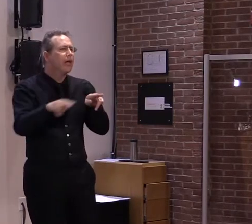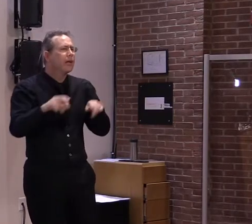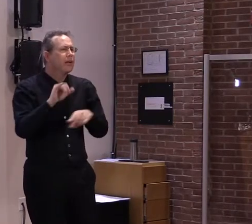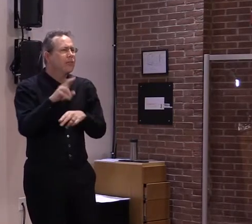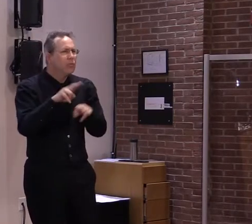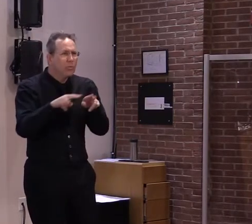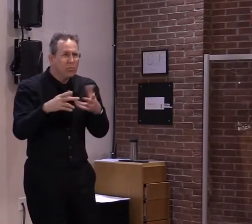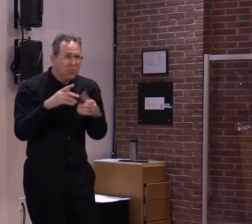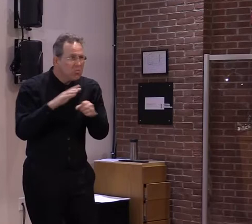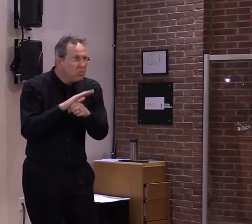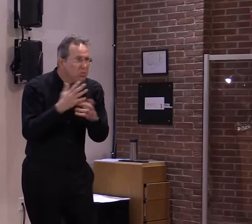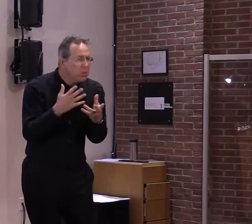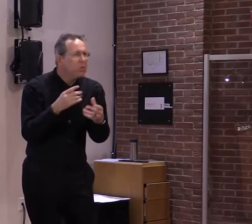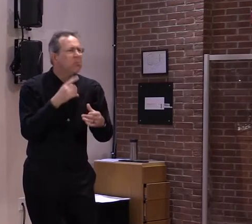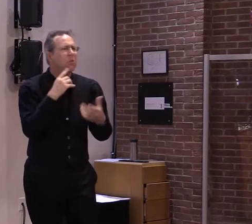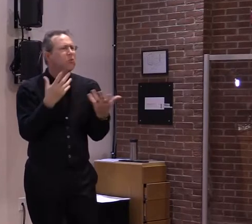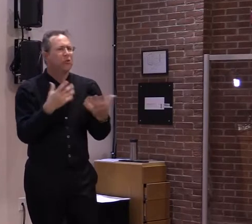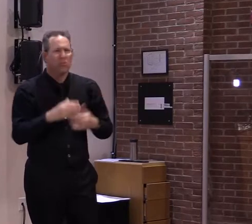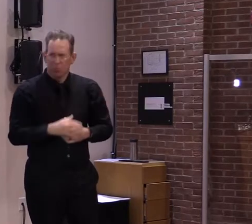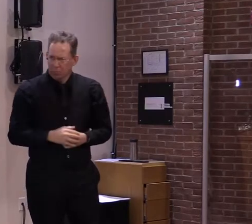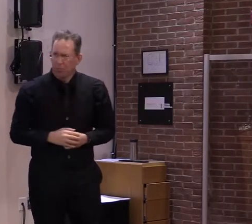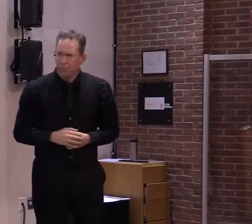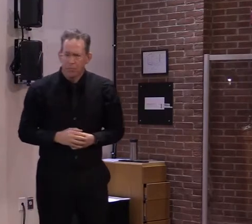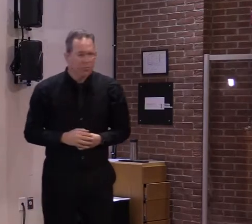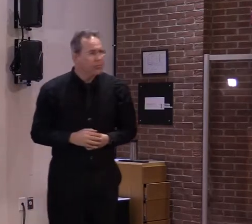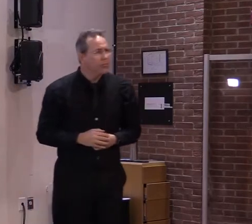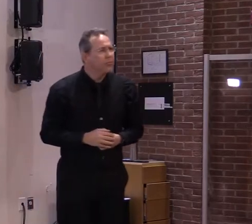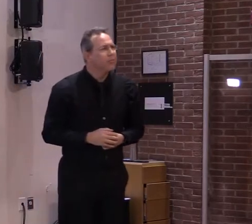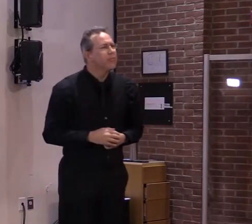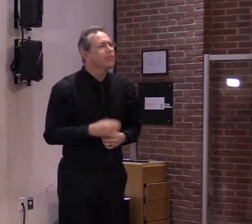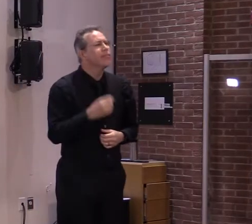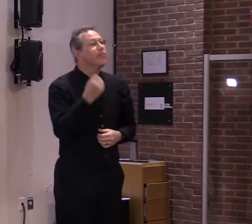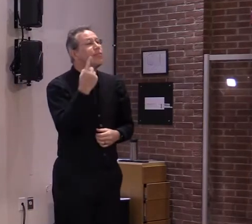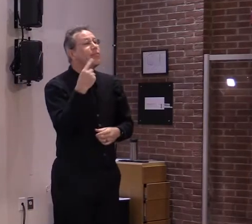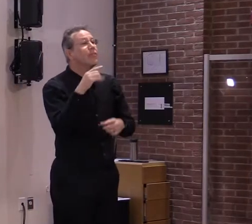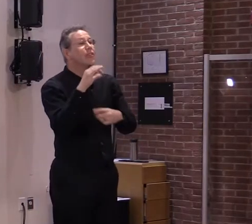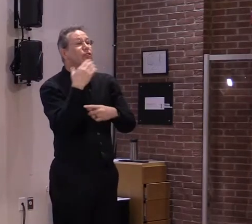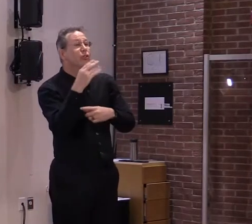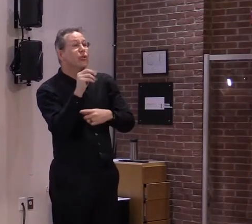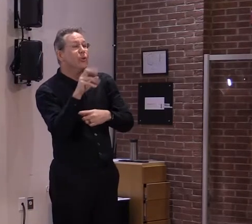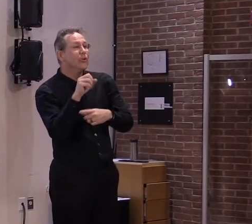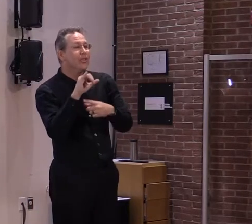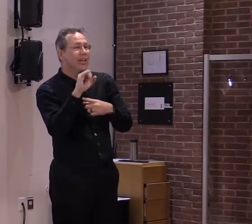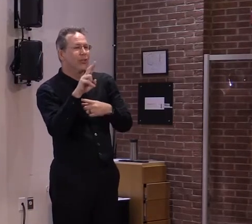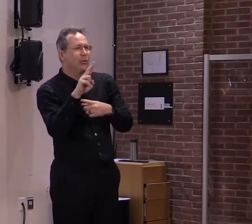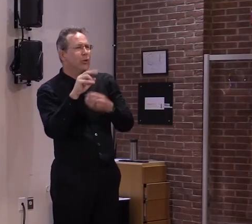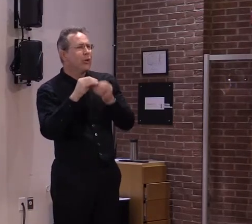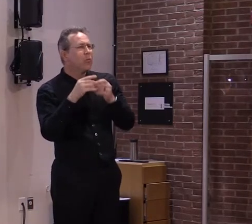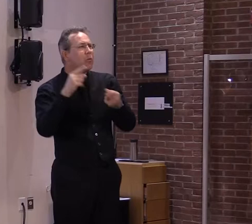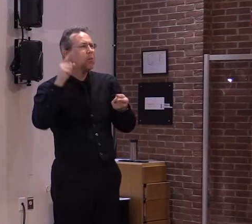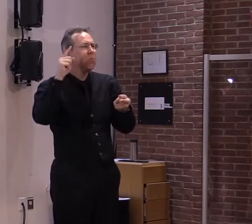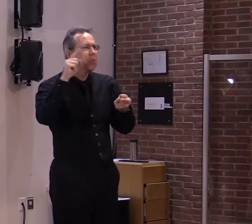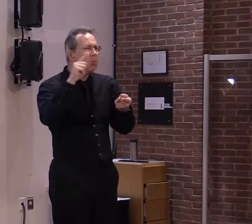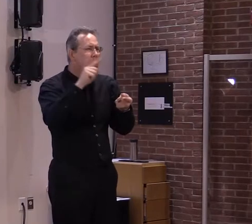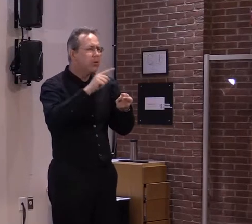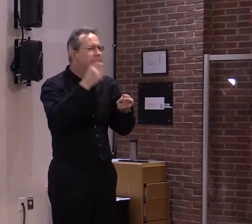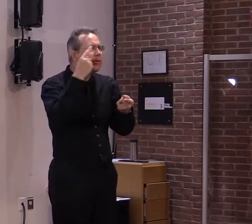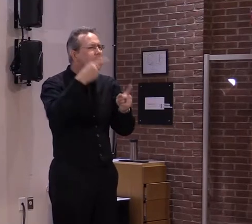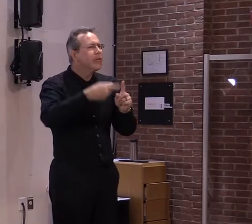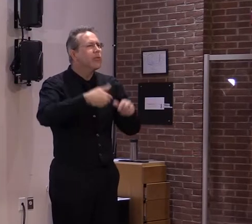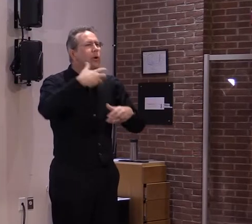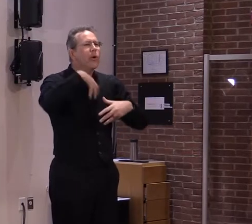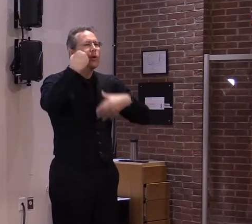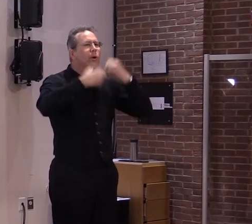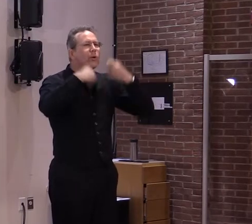This decreased trend in ICU care is something that we expect to see as more and more of our vulnerable Vermonters are